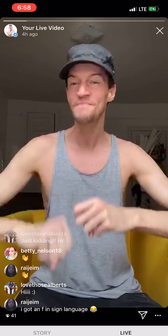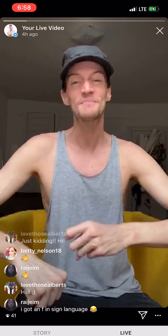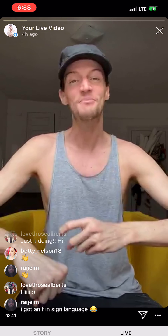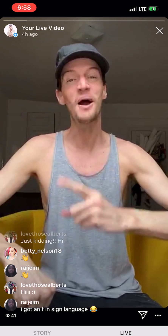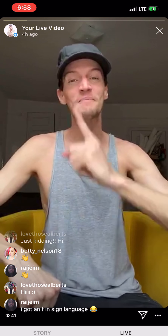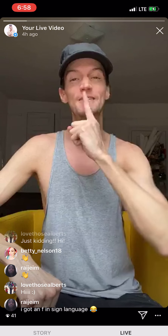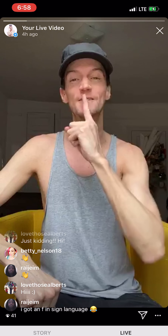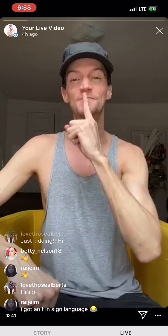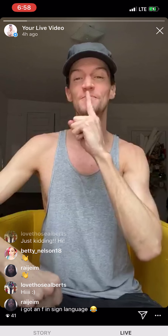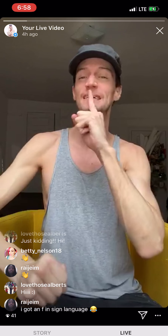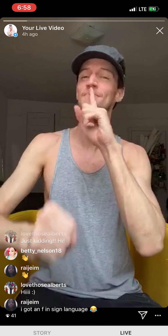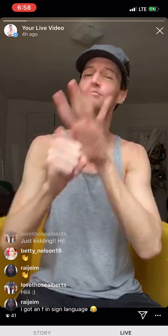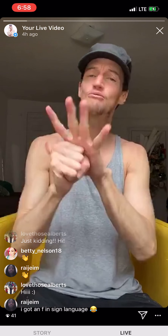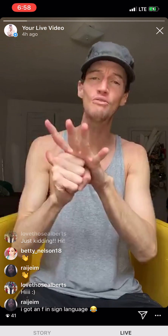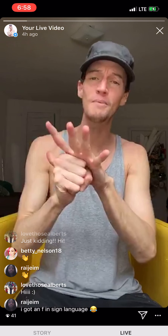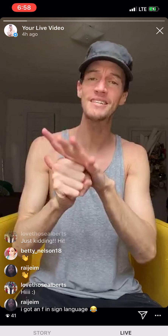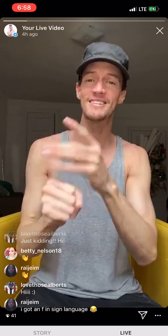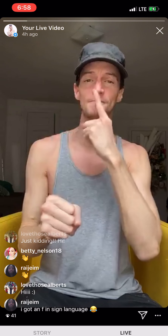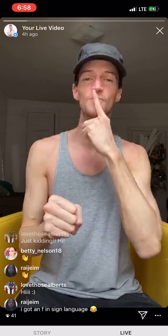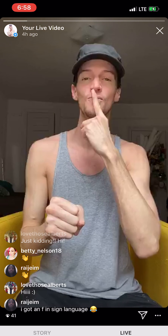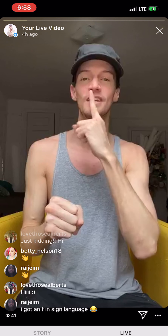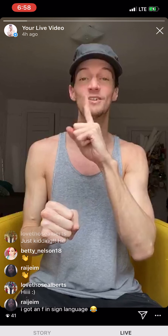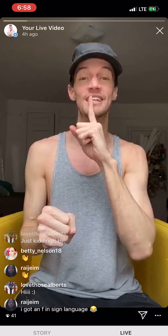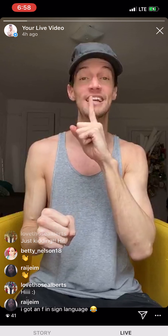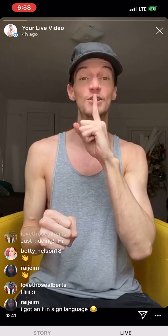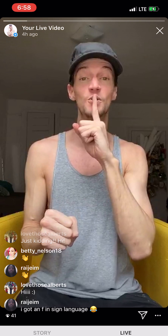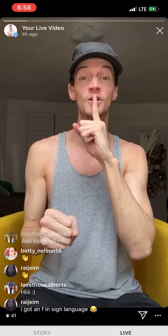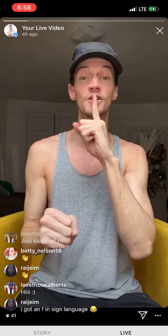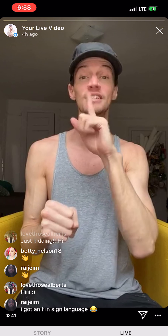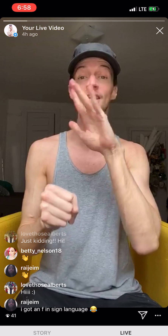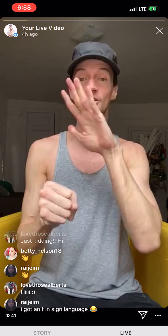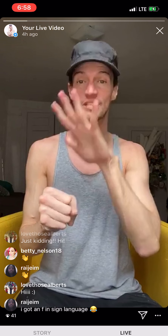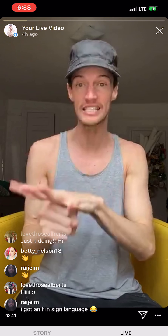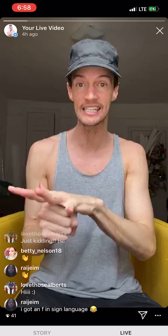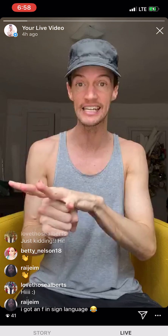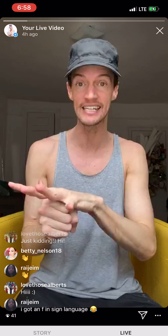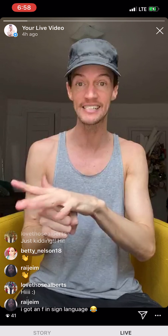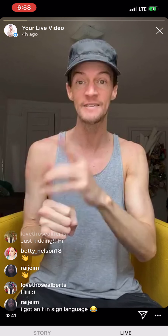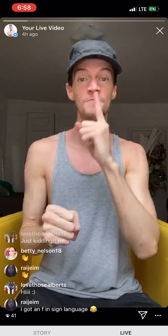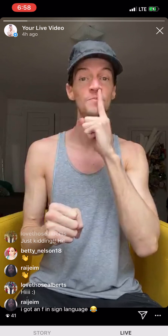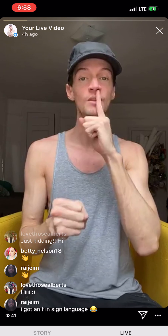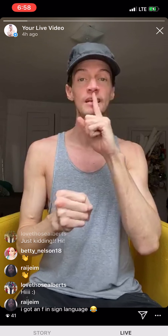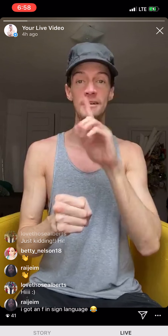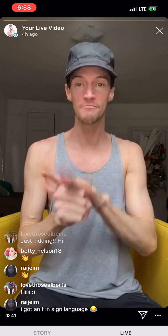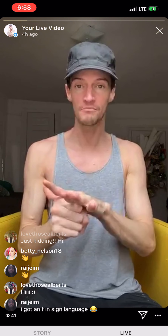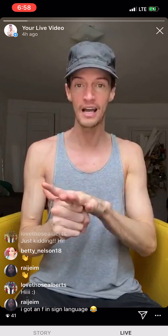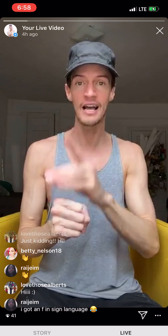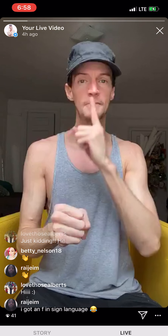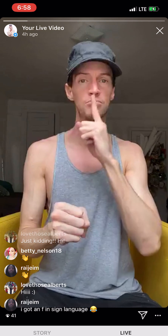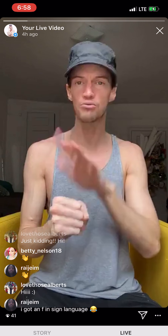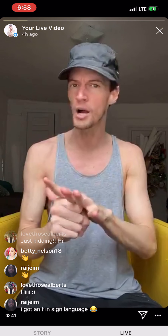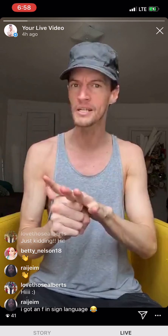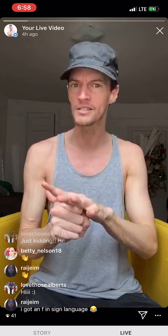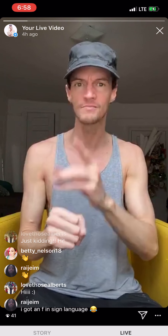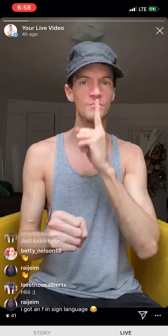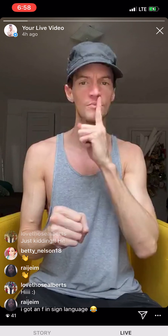Promise. I promise. You're taking your word. And you're sealing it. Yep. I promise. I